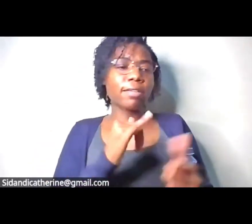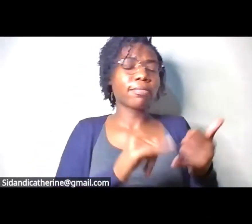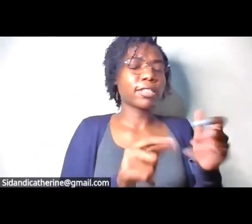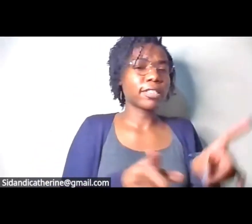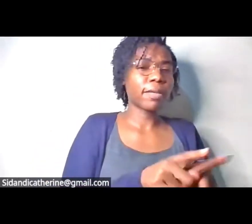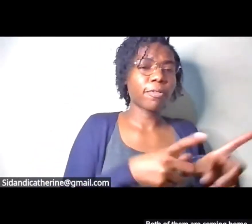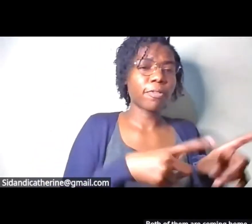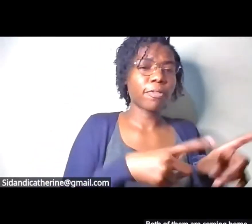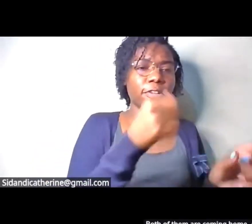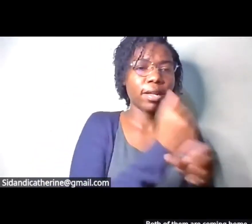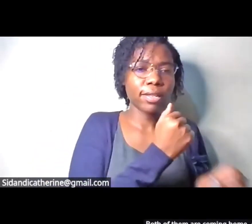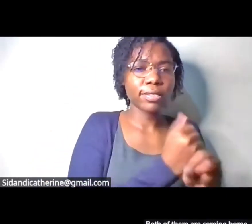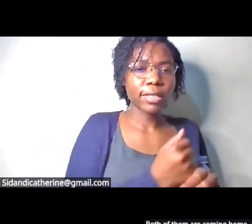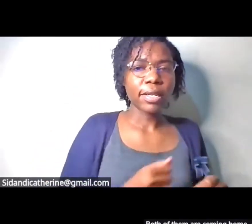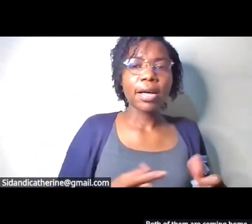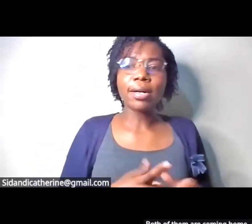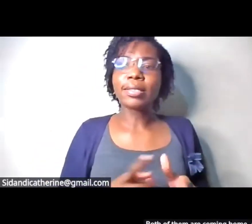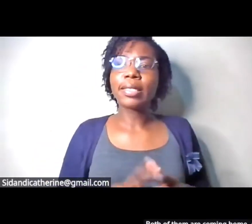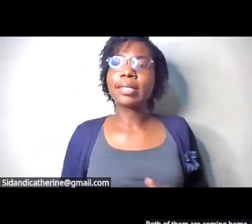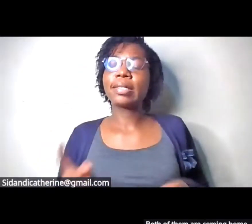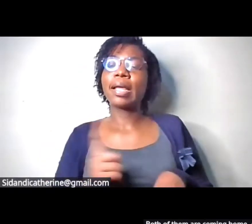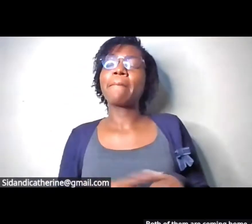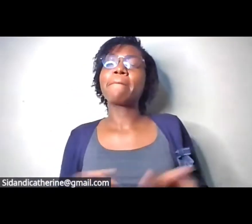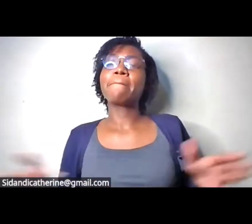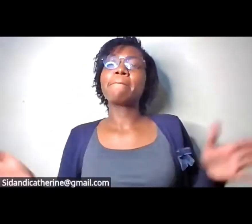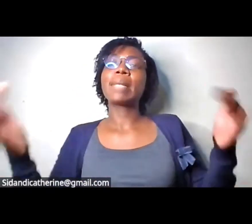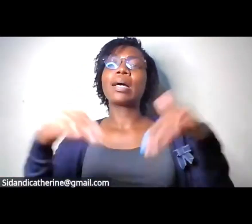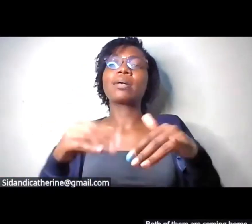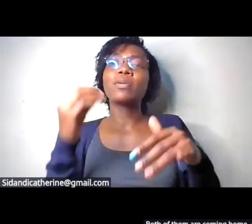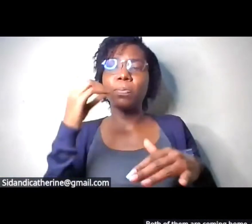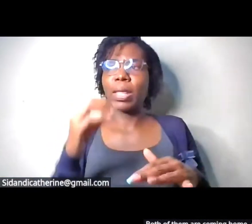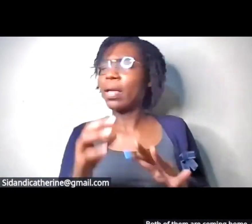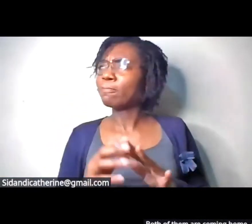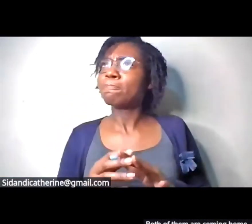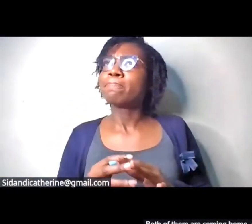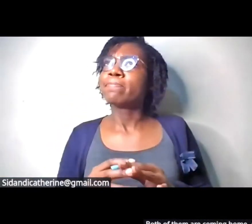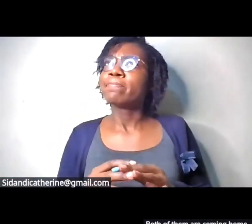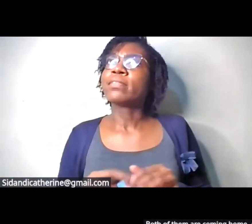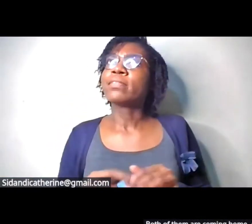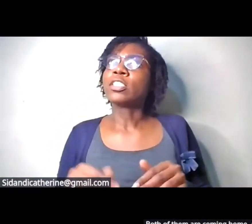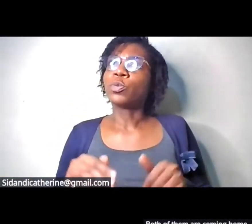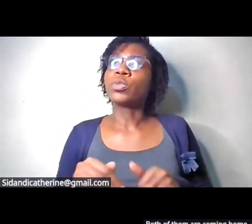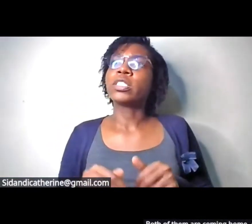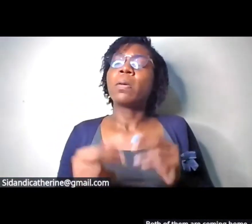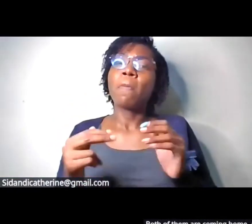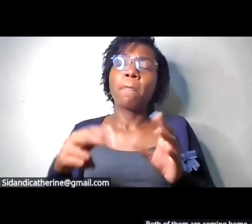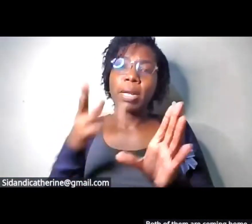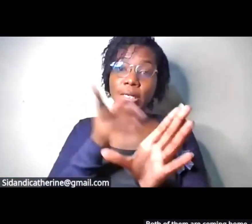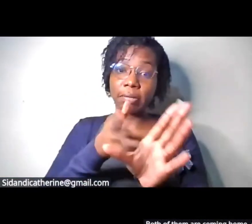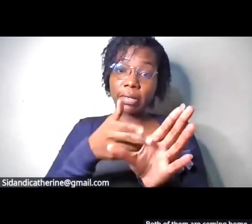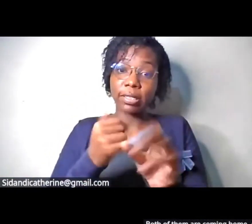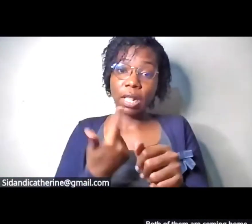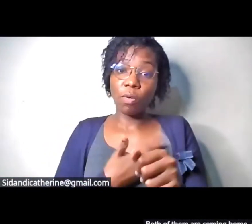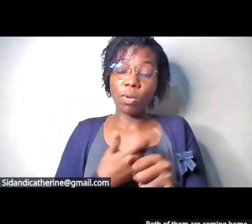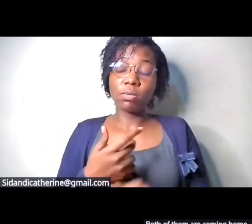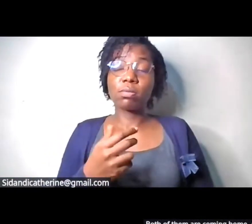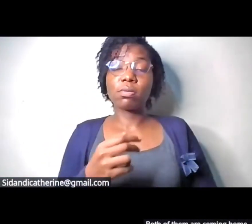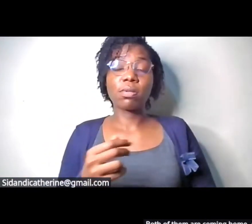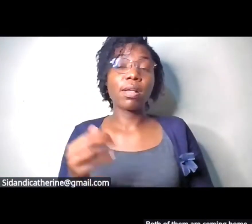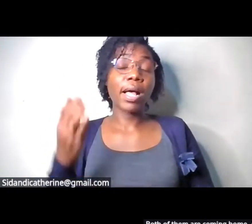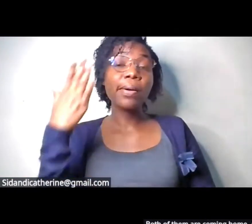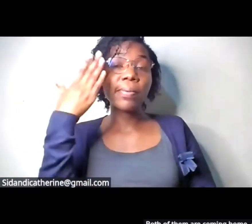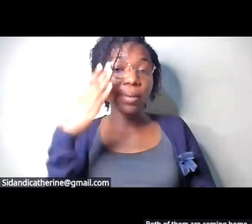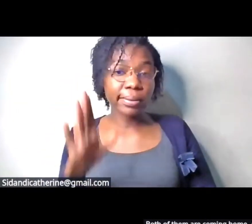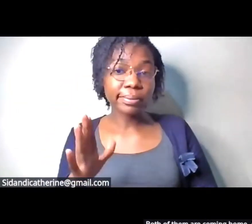way, our participants are aware that the present day ladies, I've heard